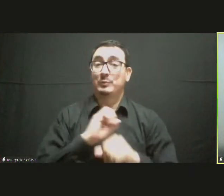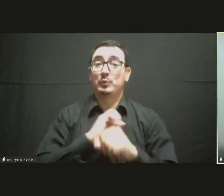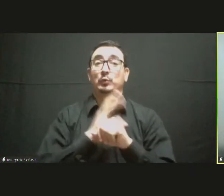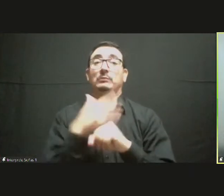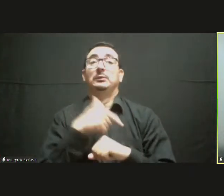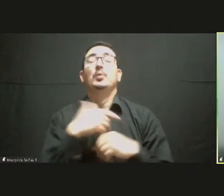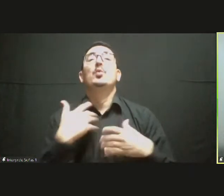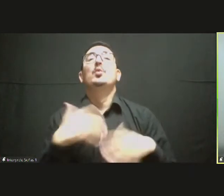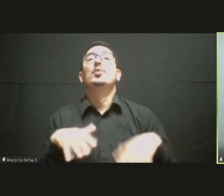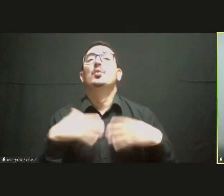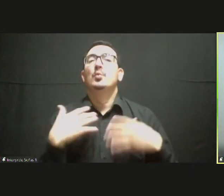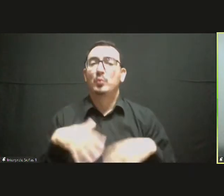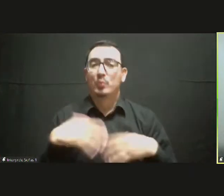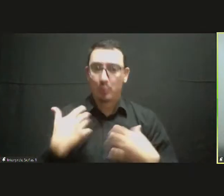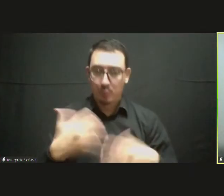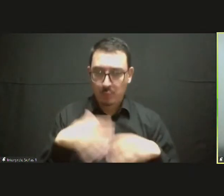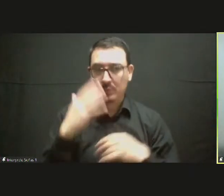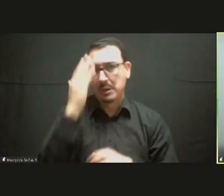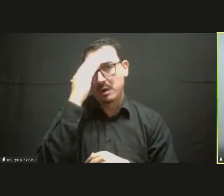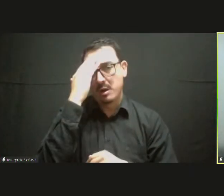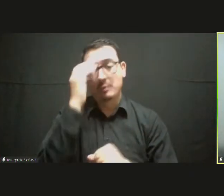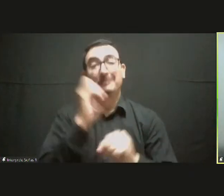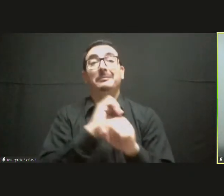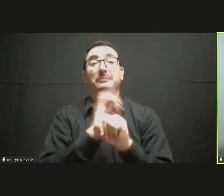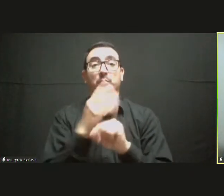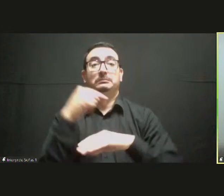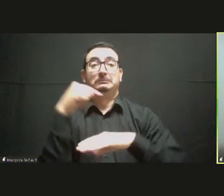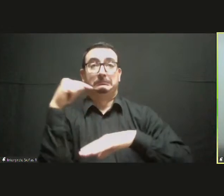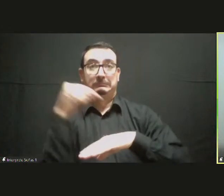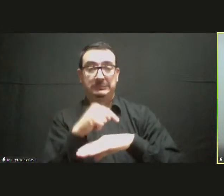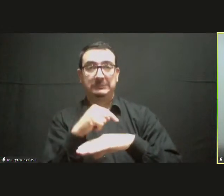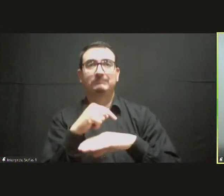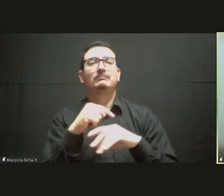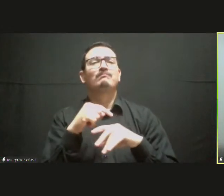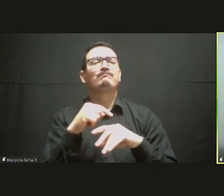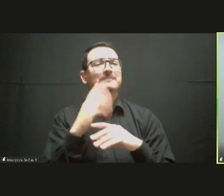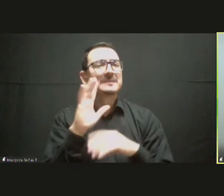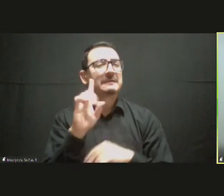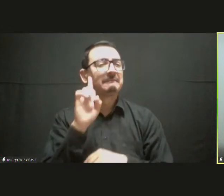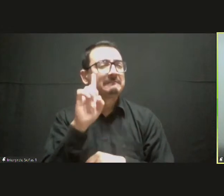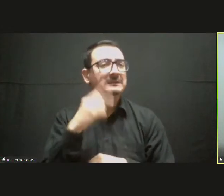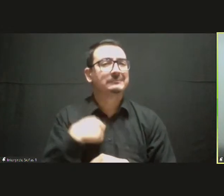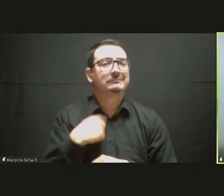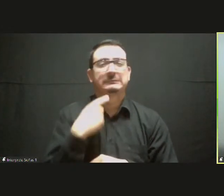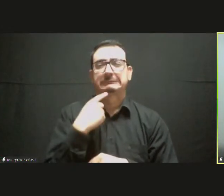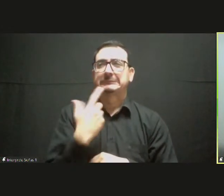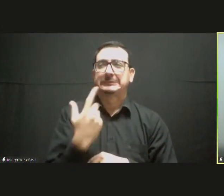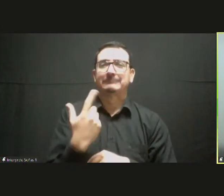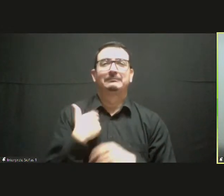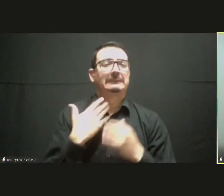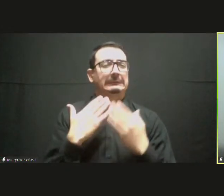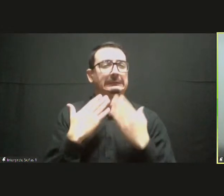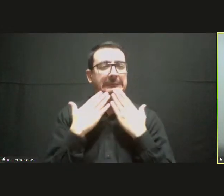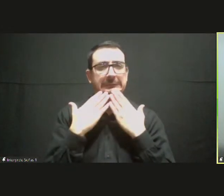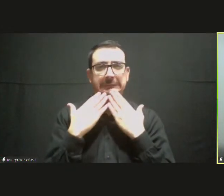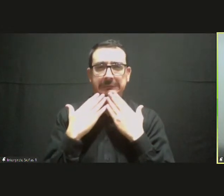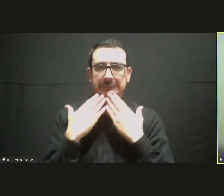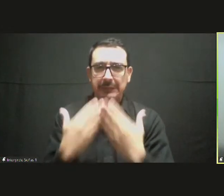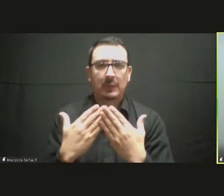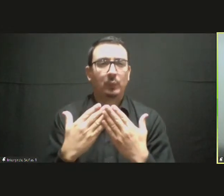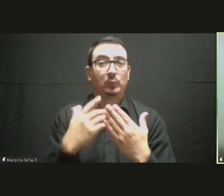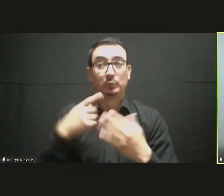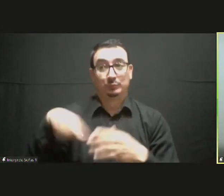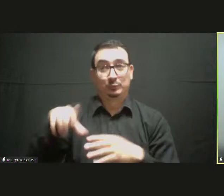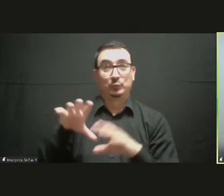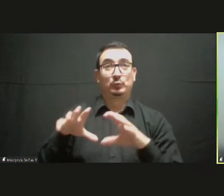to our colleague agencies, UNTAD and UNIDO, and other partners for organizing, I think, a very important session in